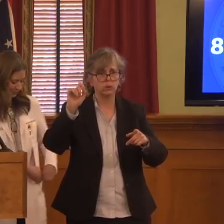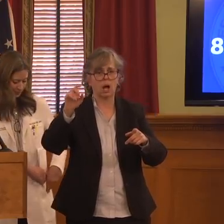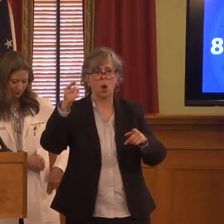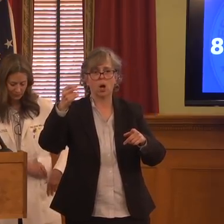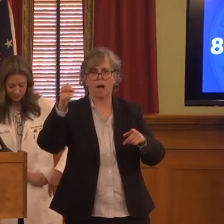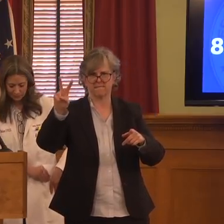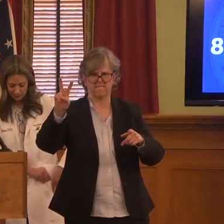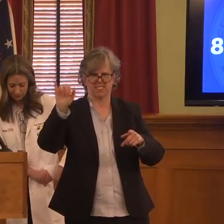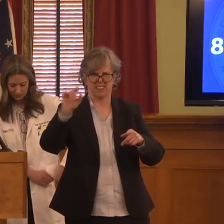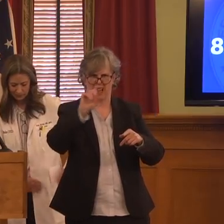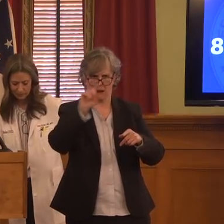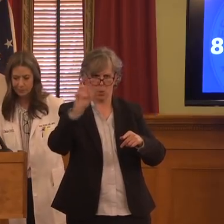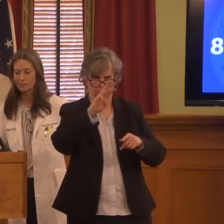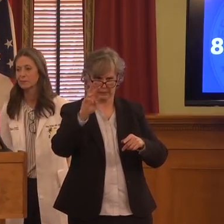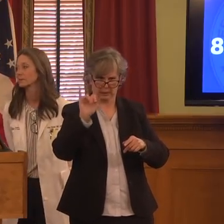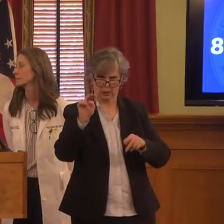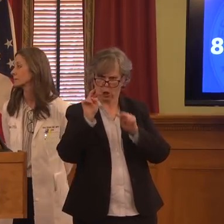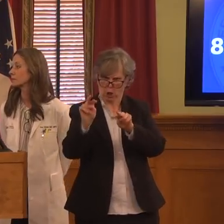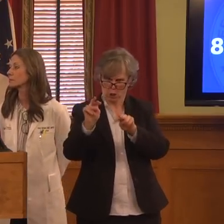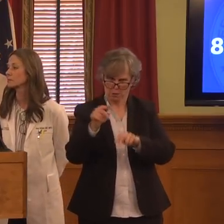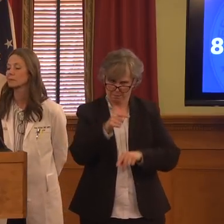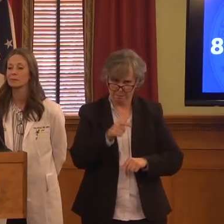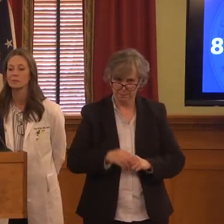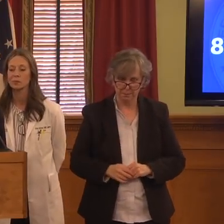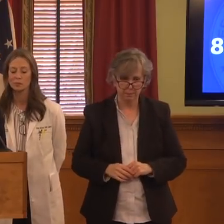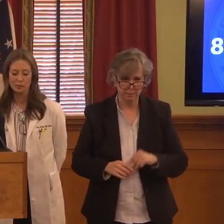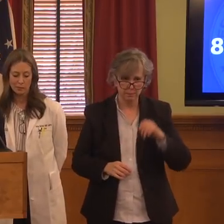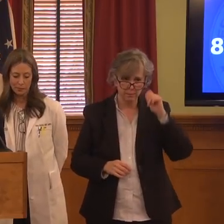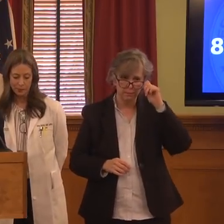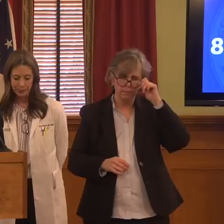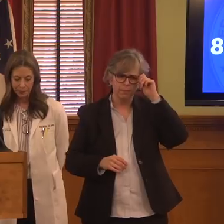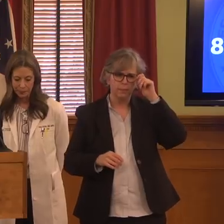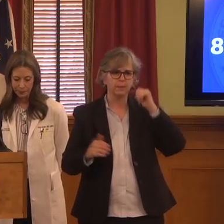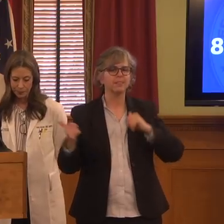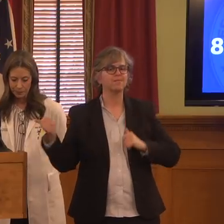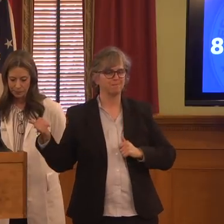Let me spell out the dates we're talking